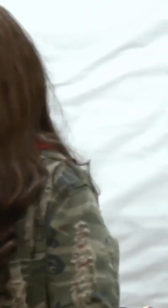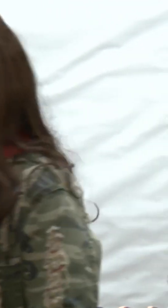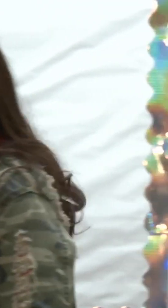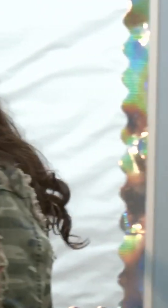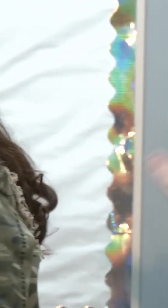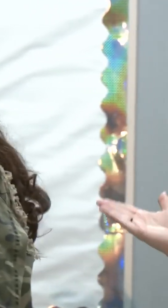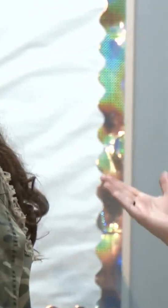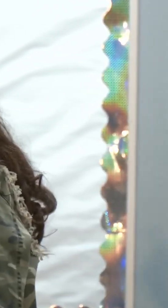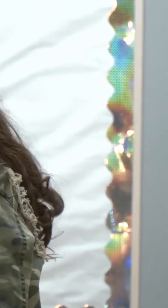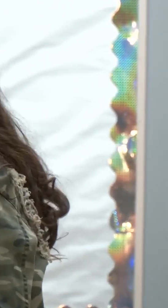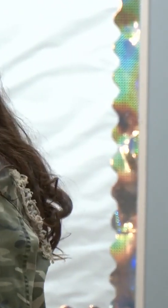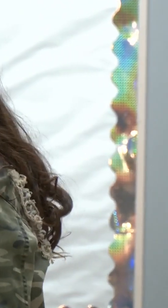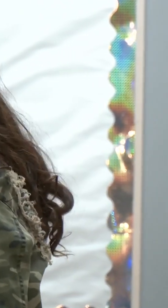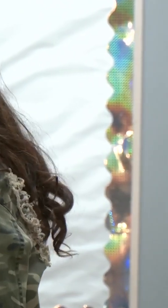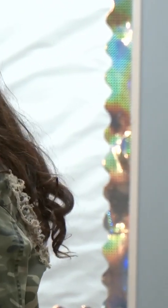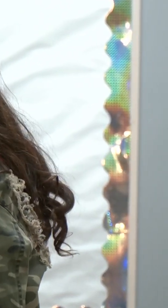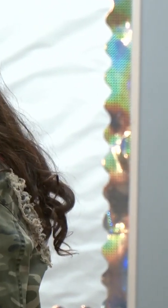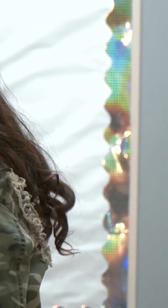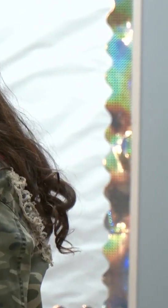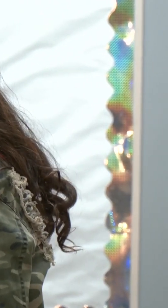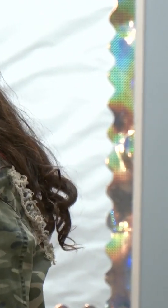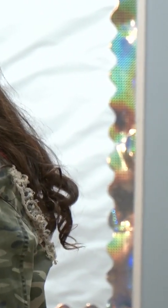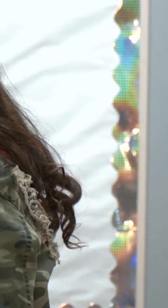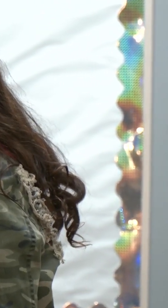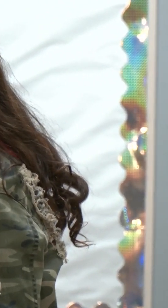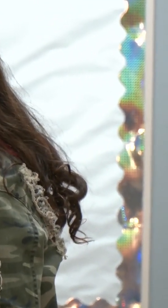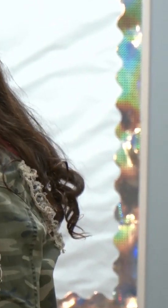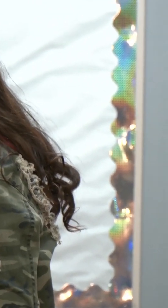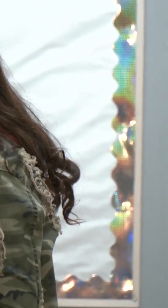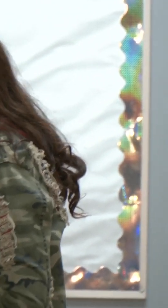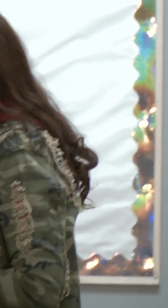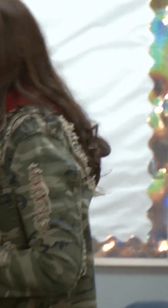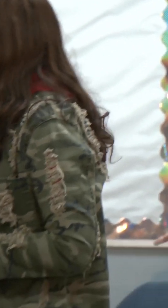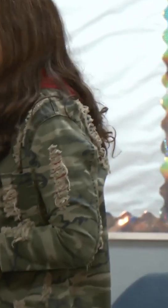our Police Chief, Chief Robert J. Tracy, and